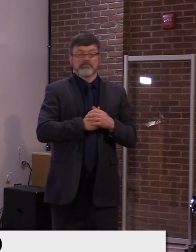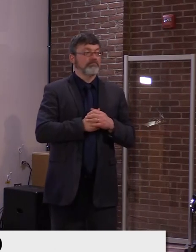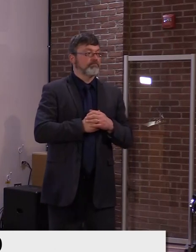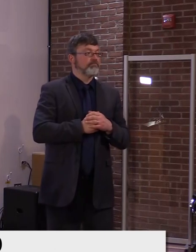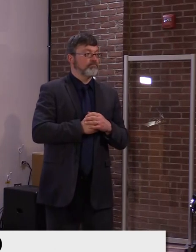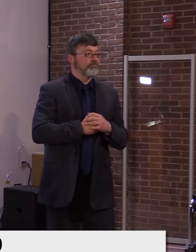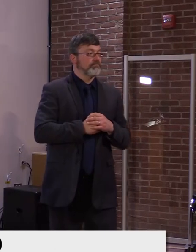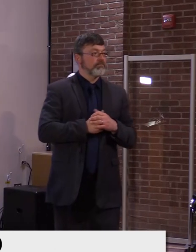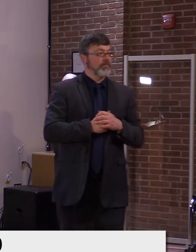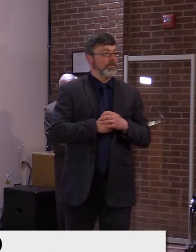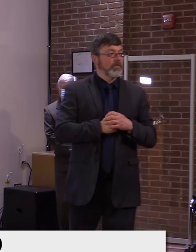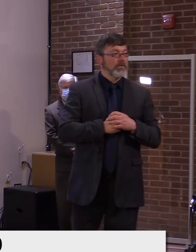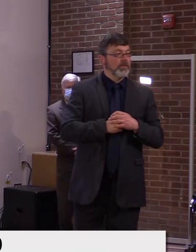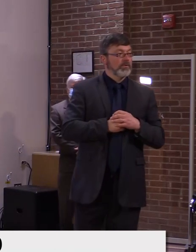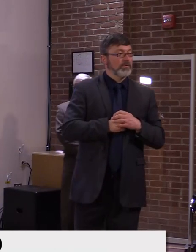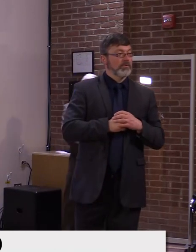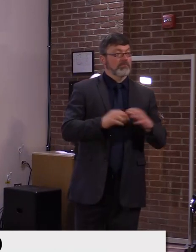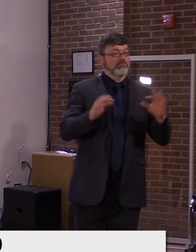Aaron, BT Digger.